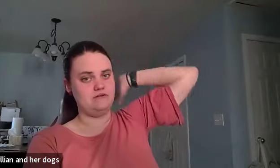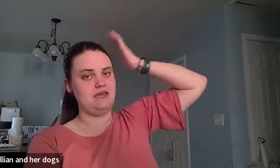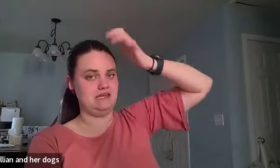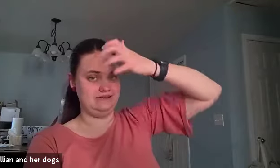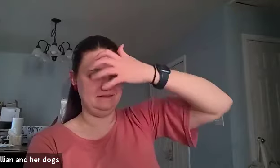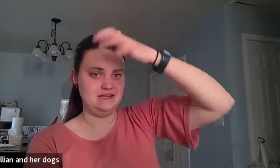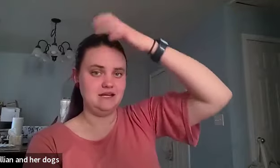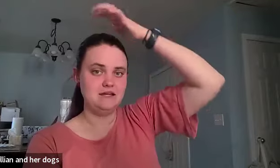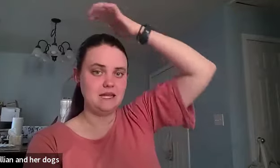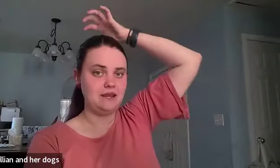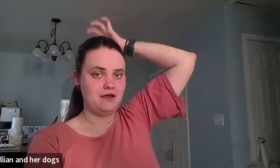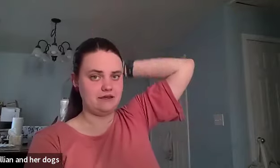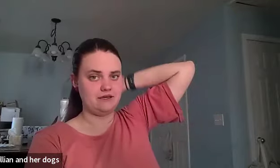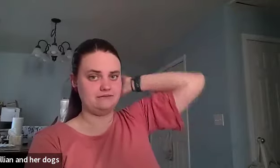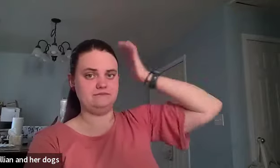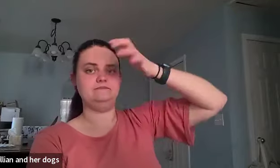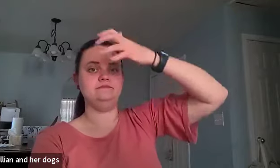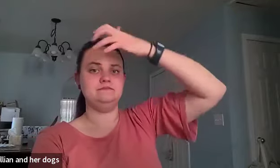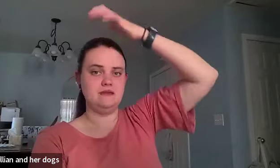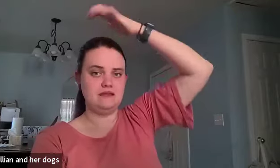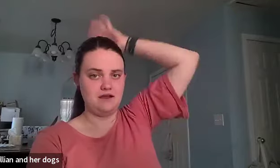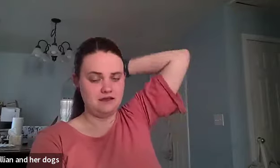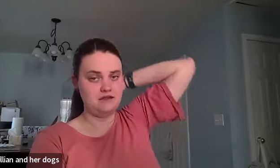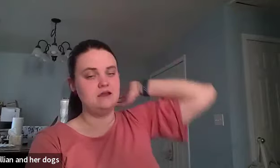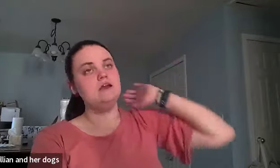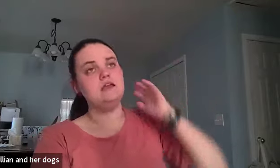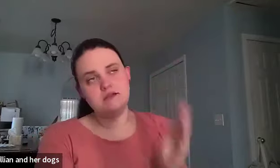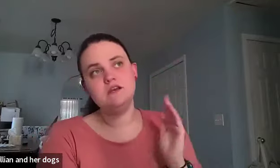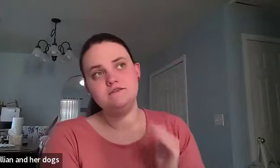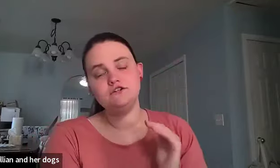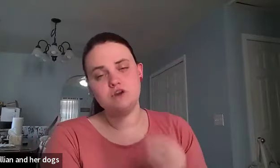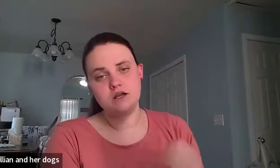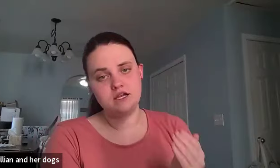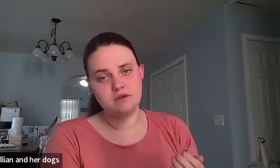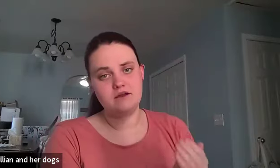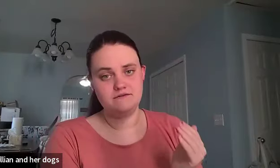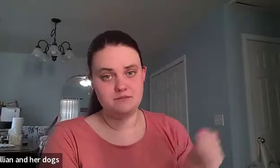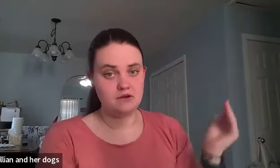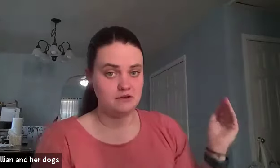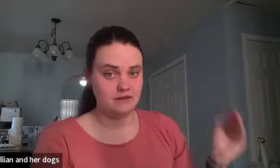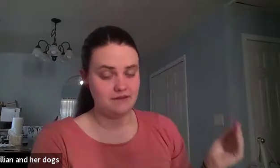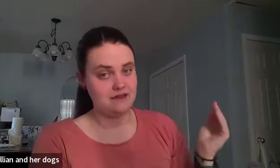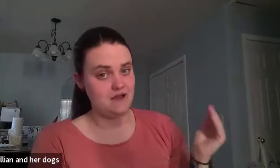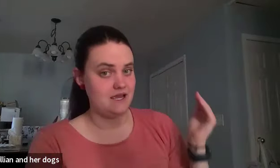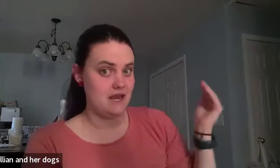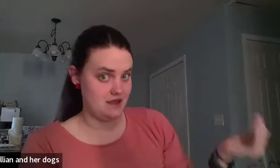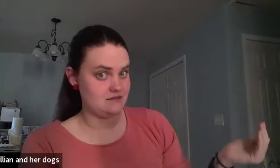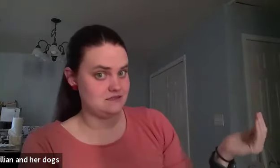of the mane. Lion. Lion. Even if you're talking about a female lion, like a